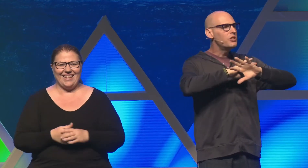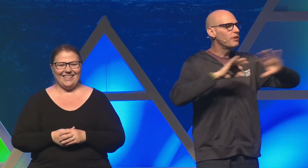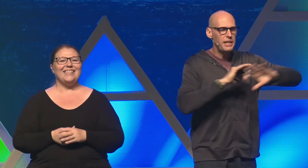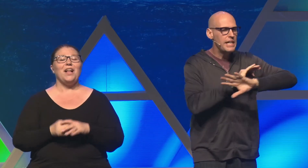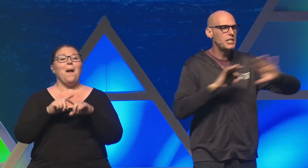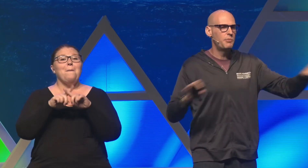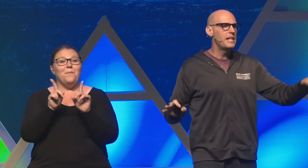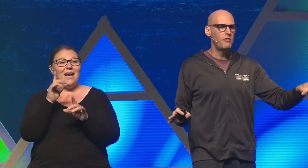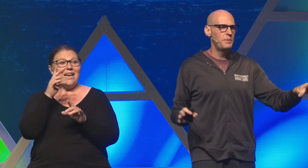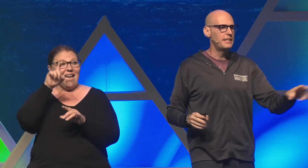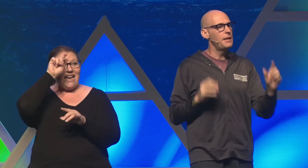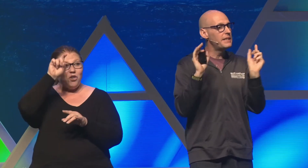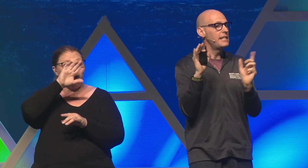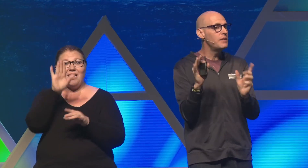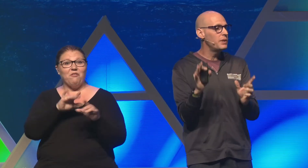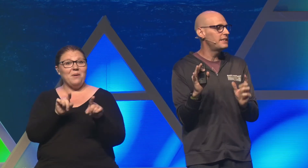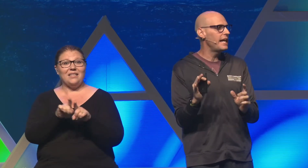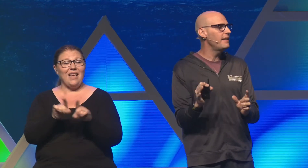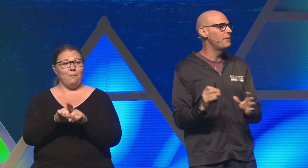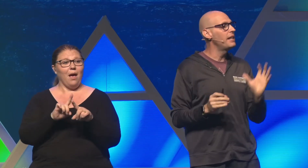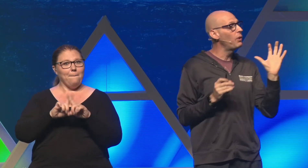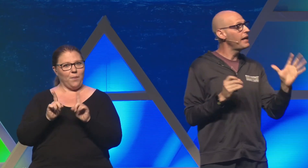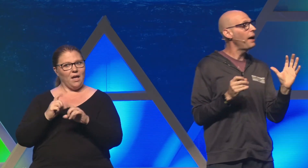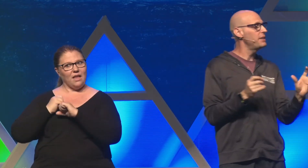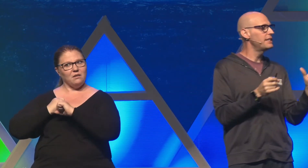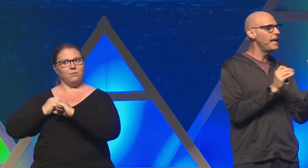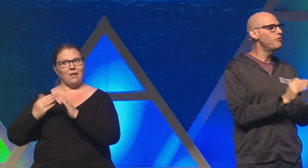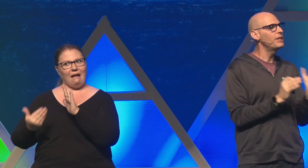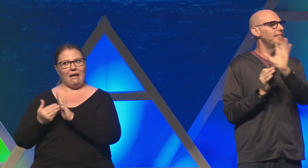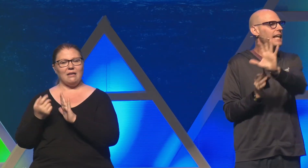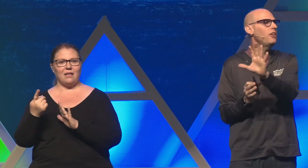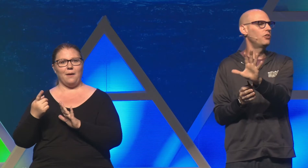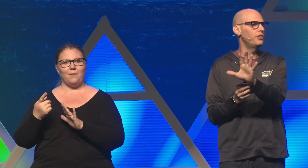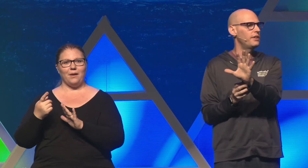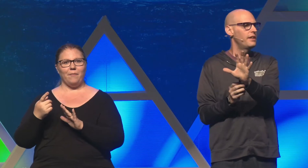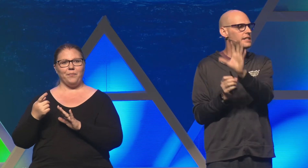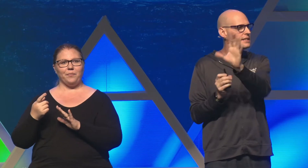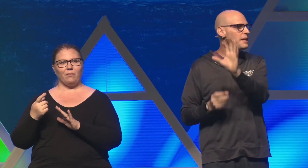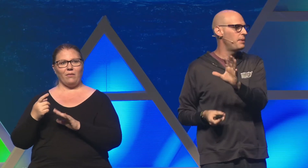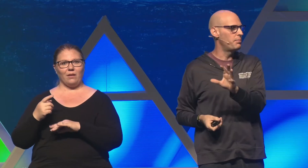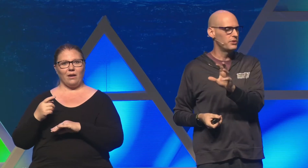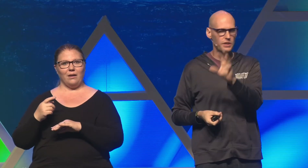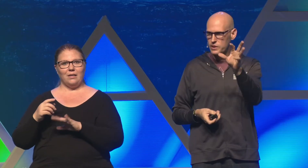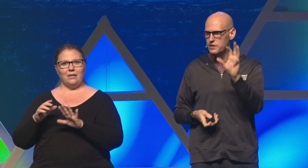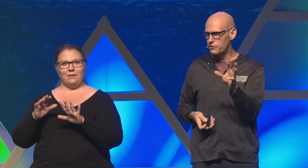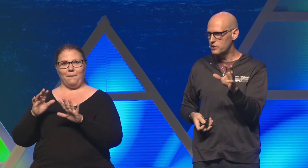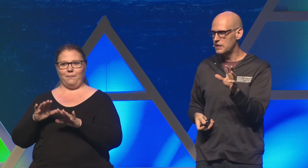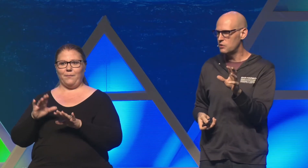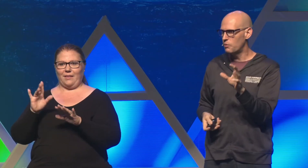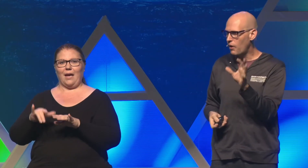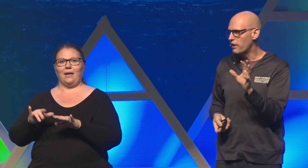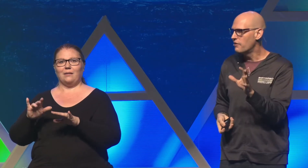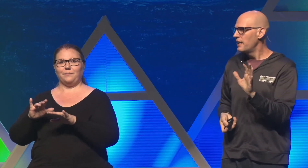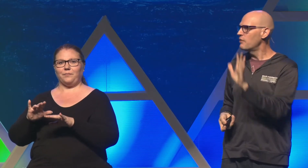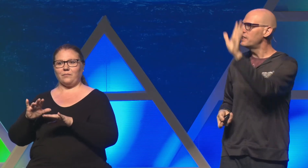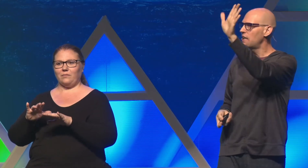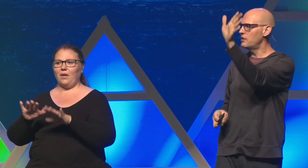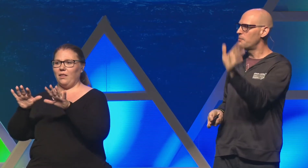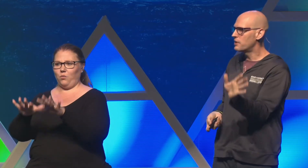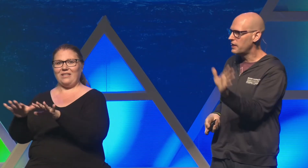But Egypt would never be the same, but they did withstand them. And then what happens is they resettled the Sea Peoples, of which the Philistines were part of.